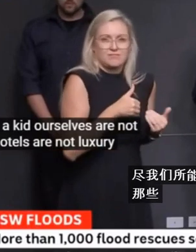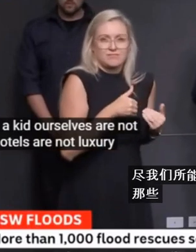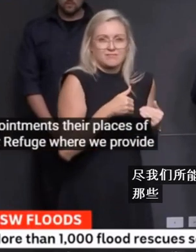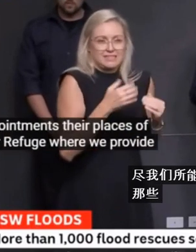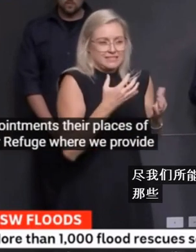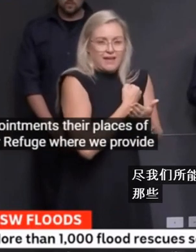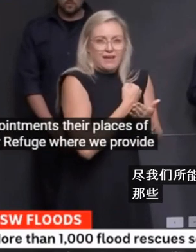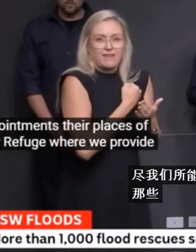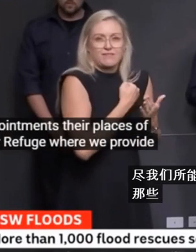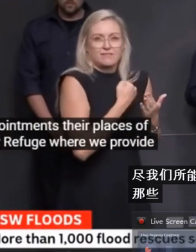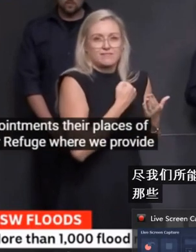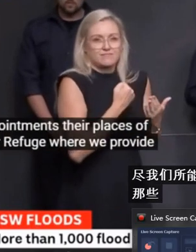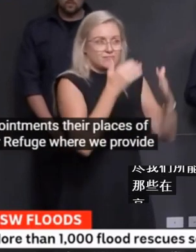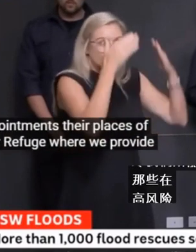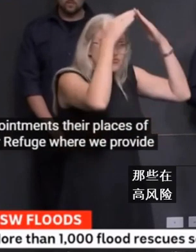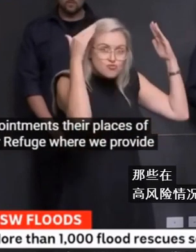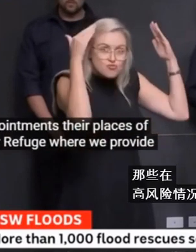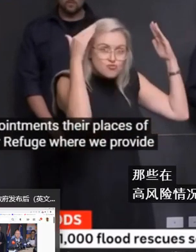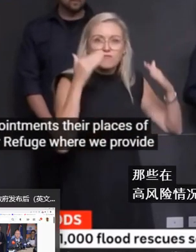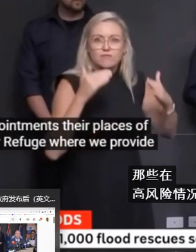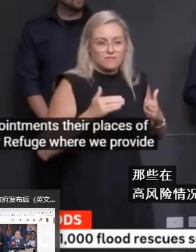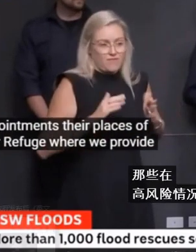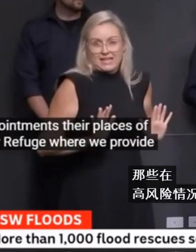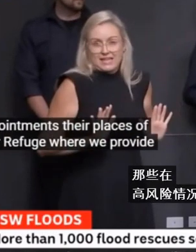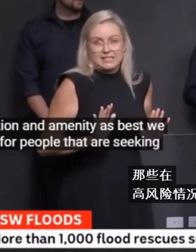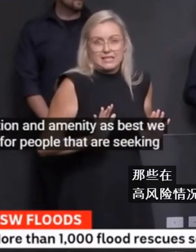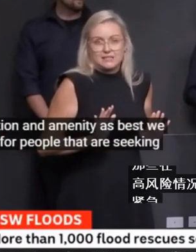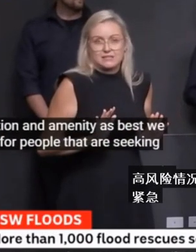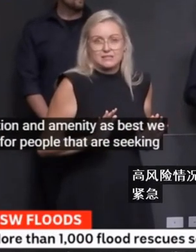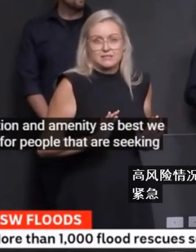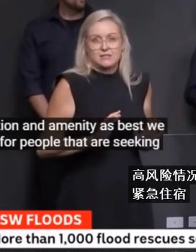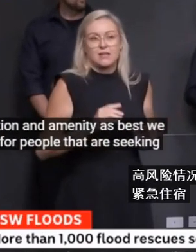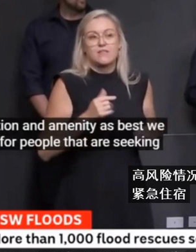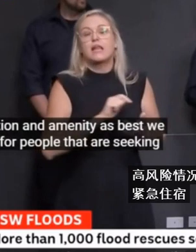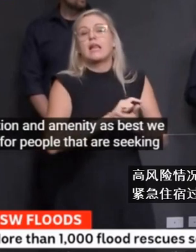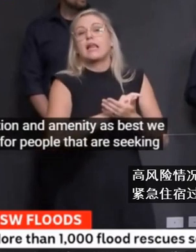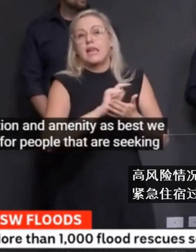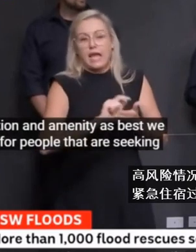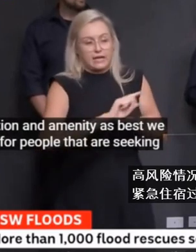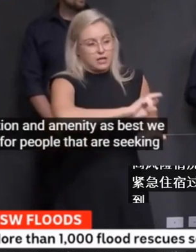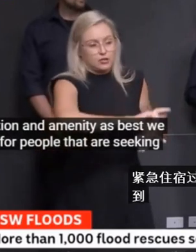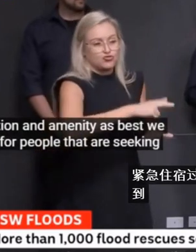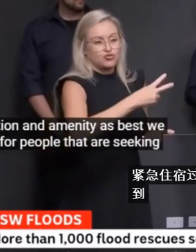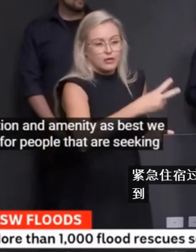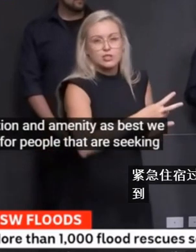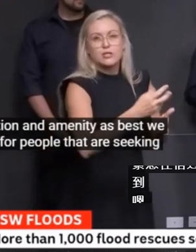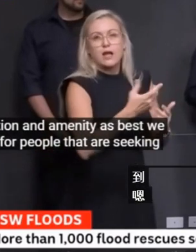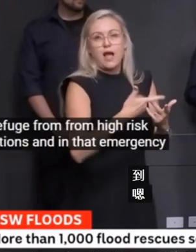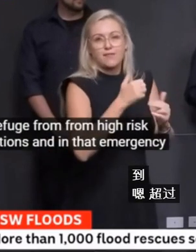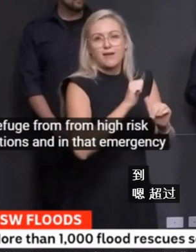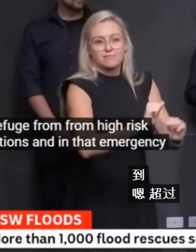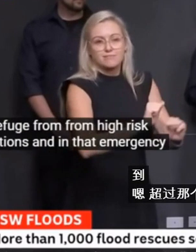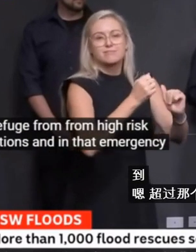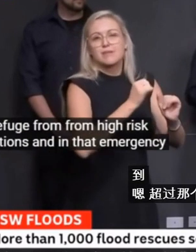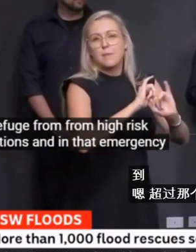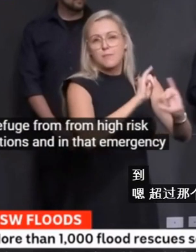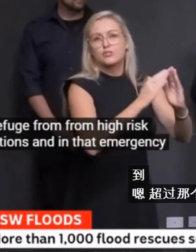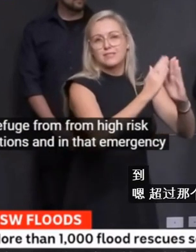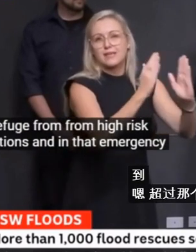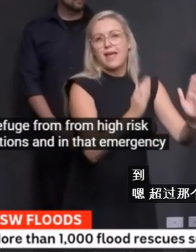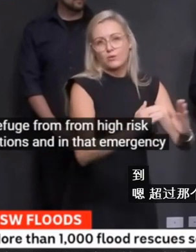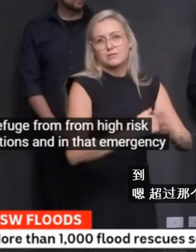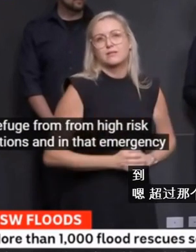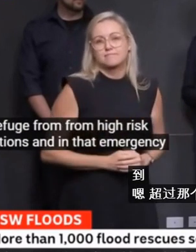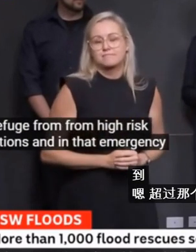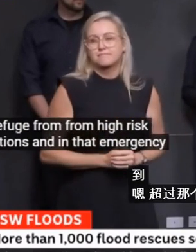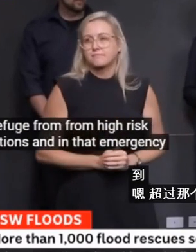seeking refuge from high-risk situations, and then that emergency accommodation transitions through beyond that